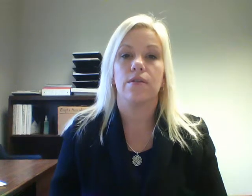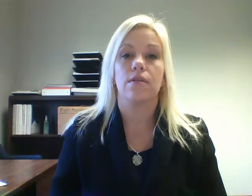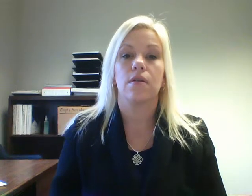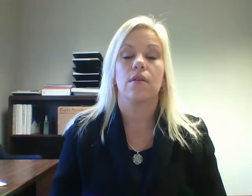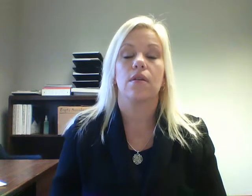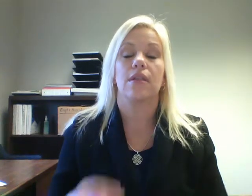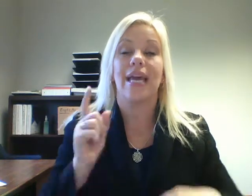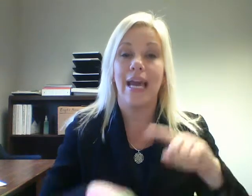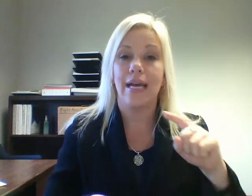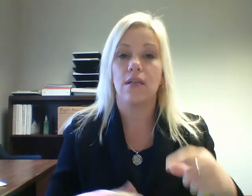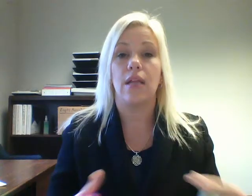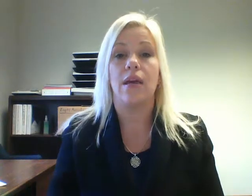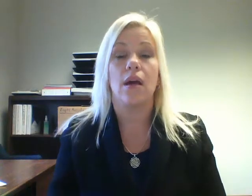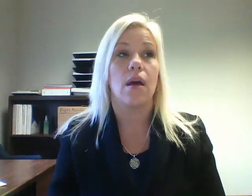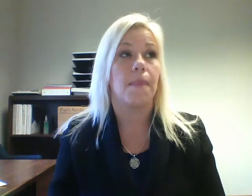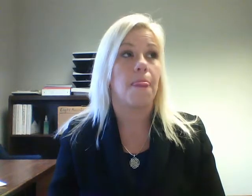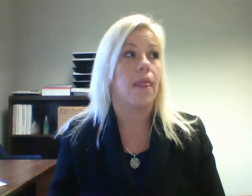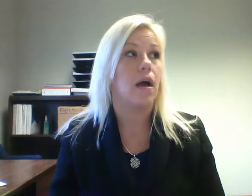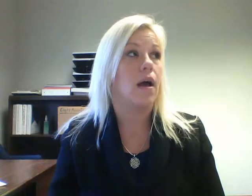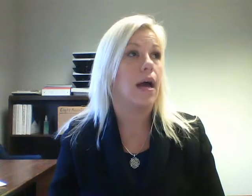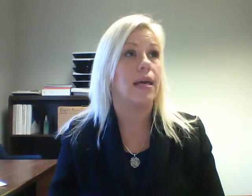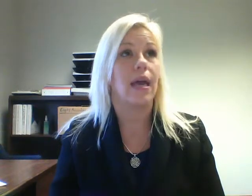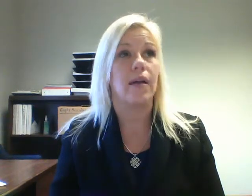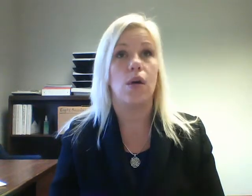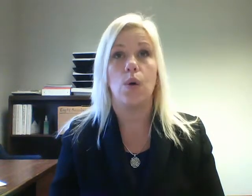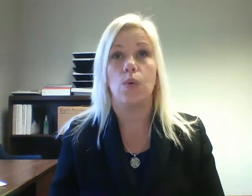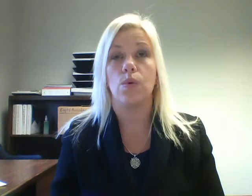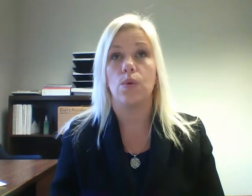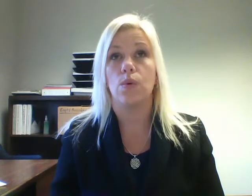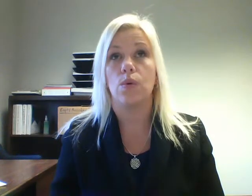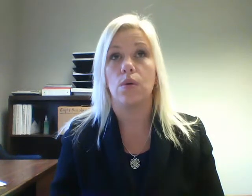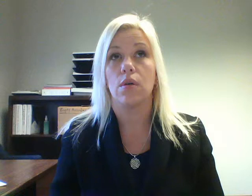There's the can't, like I can't go